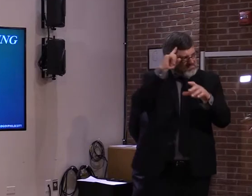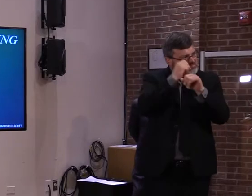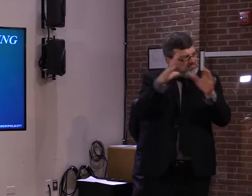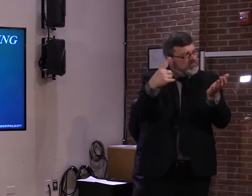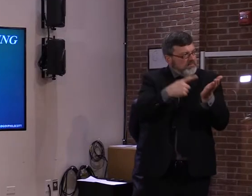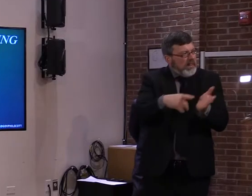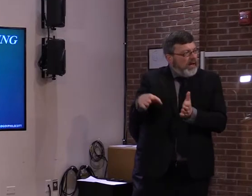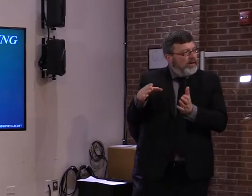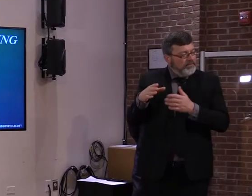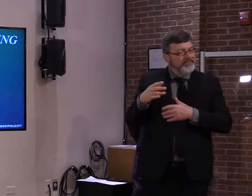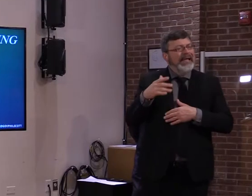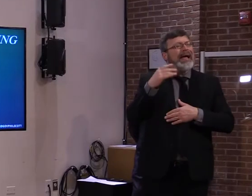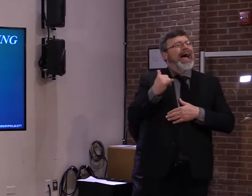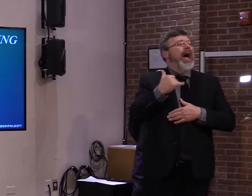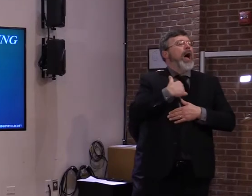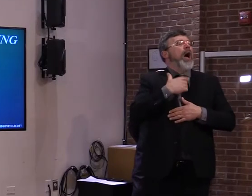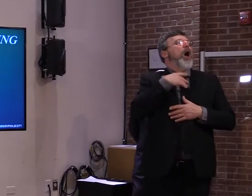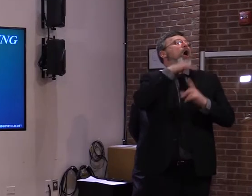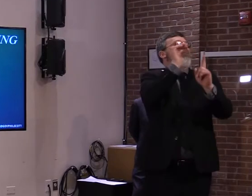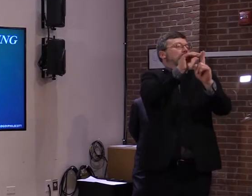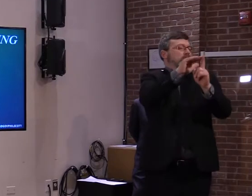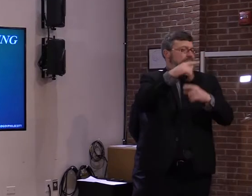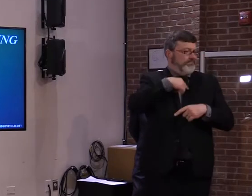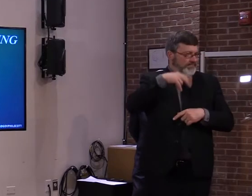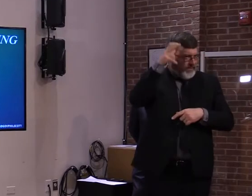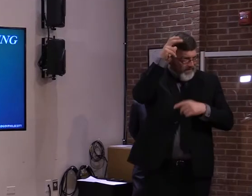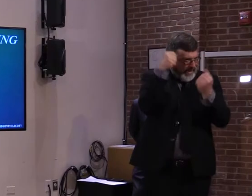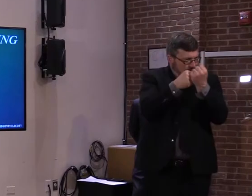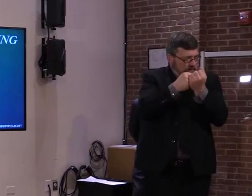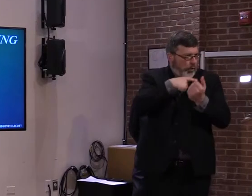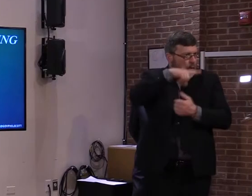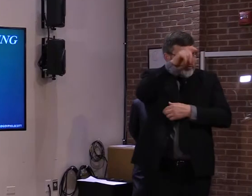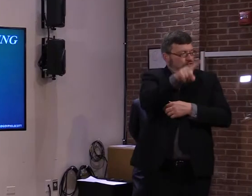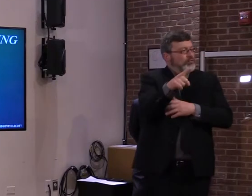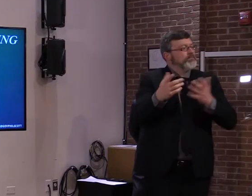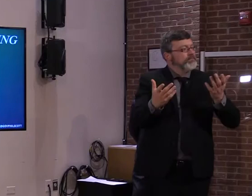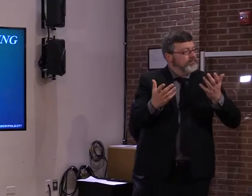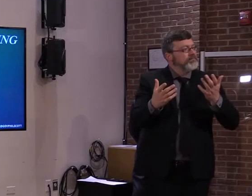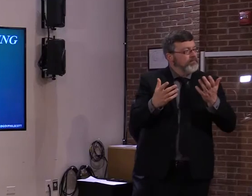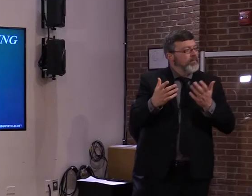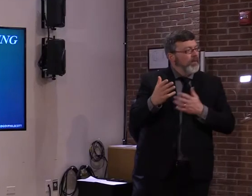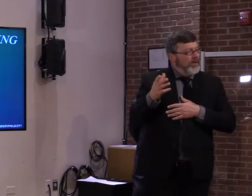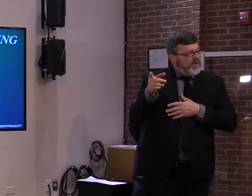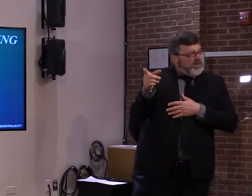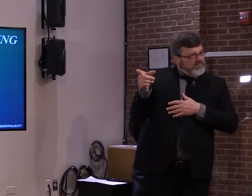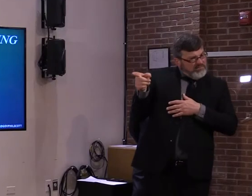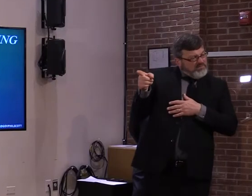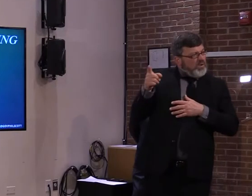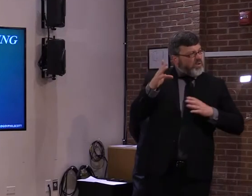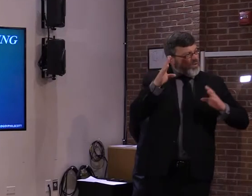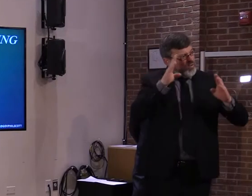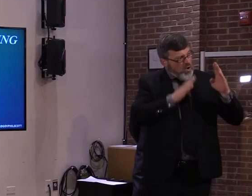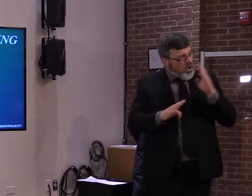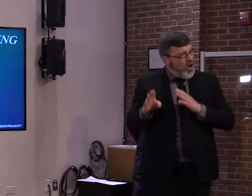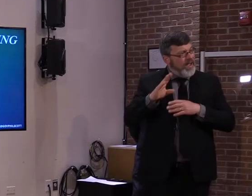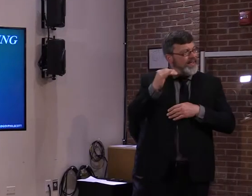for a minute. Are you concerned that adding supply might